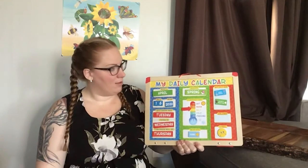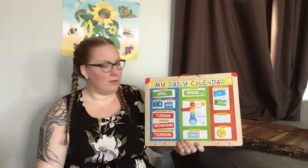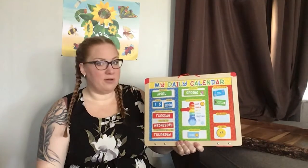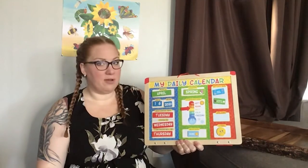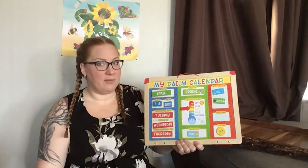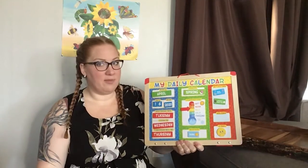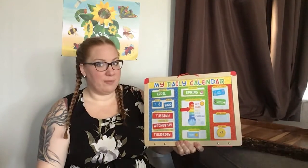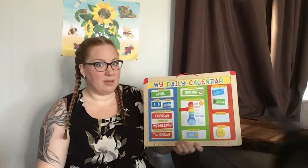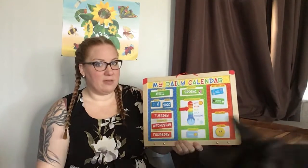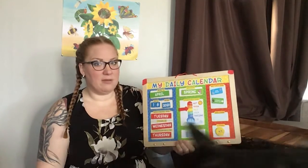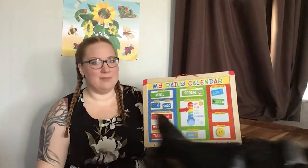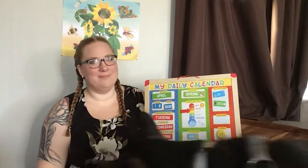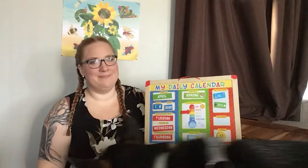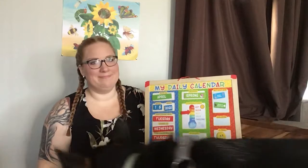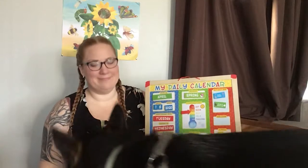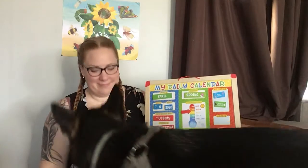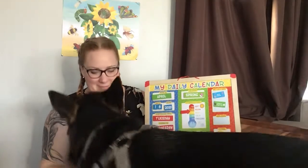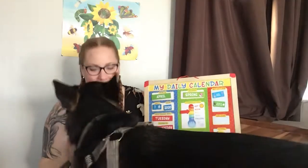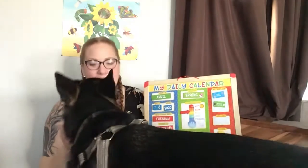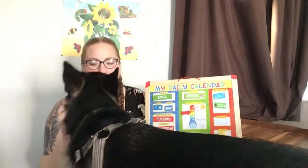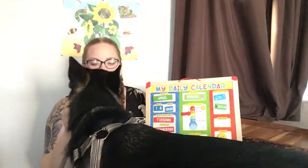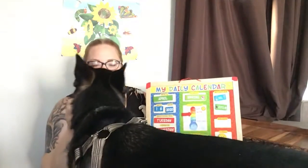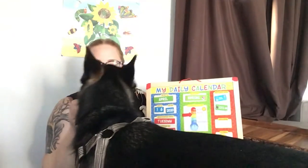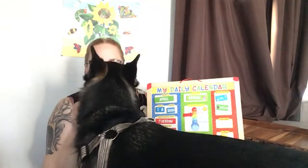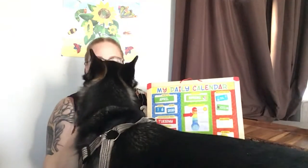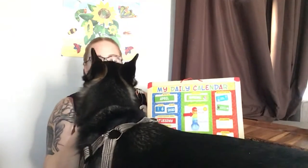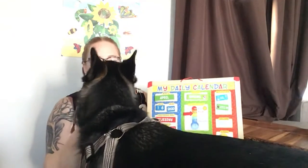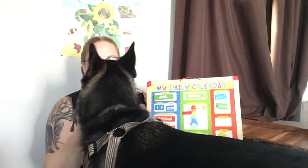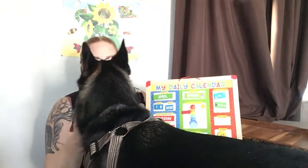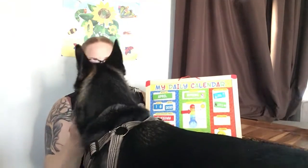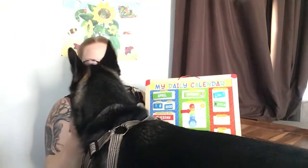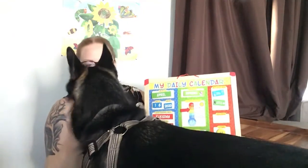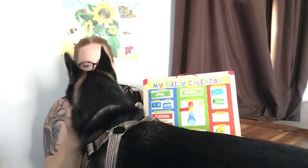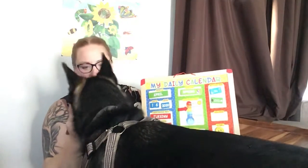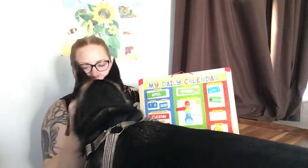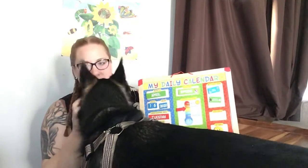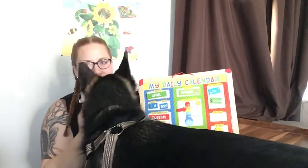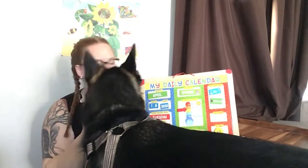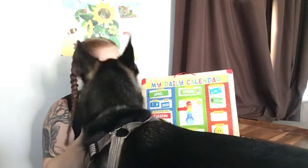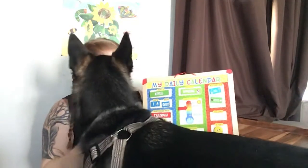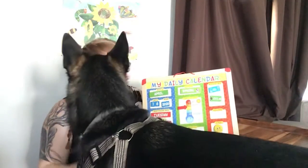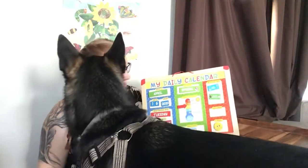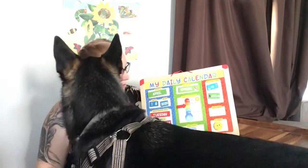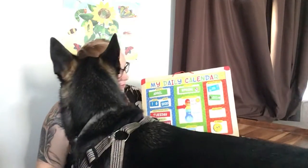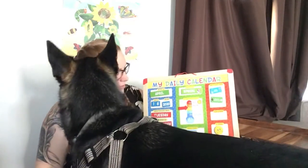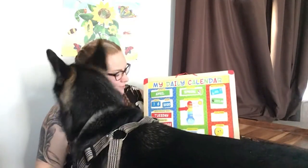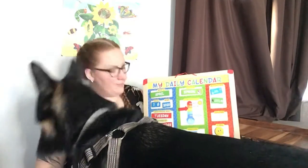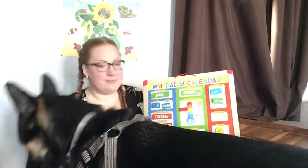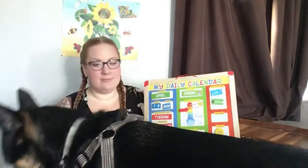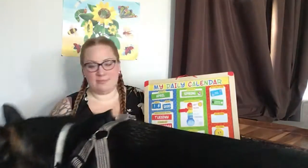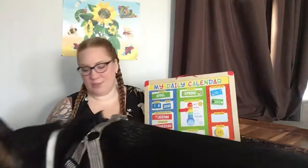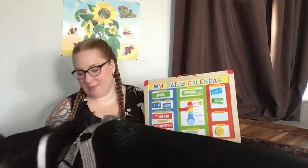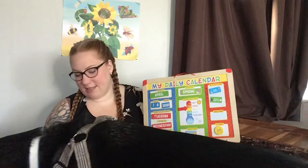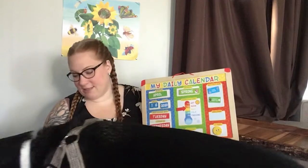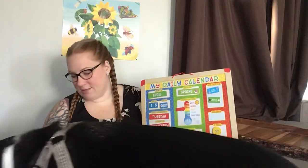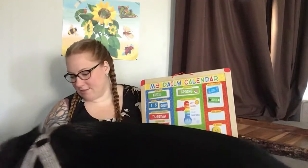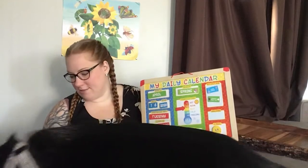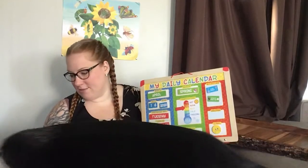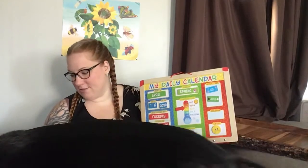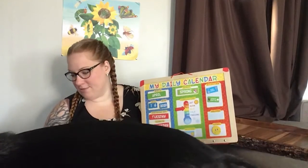Uh-oh, here comes Lupin. Hi, baby. Hi, how's it going? Do you mind? No,